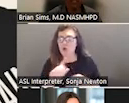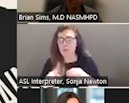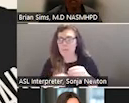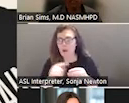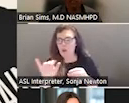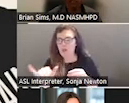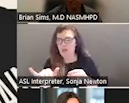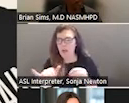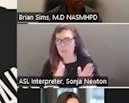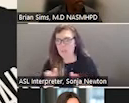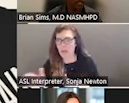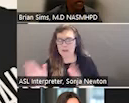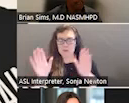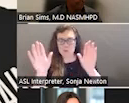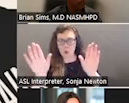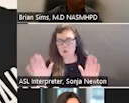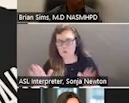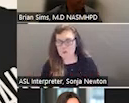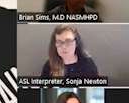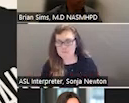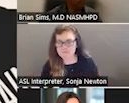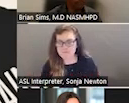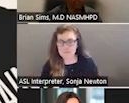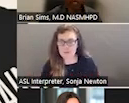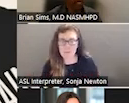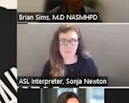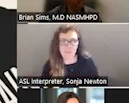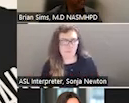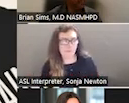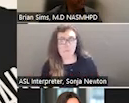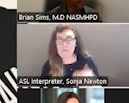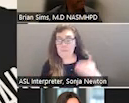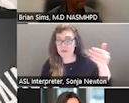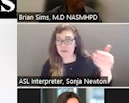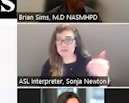a wonderful movement. So with that, we'll move to the next slide, please.